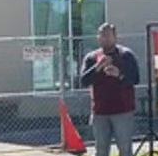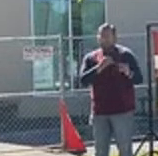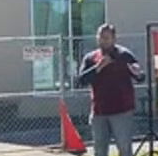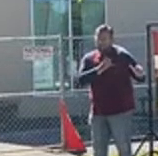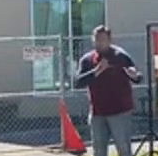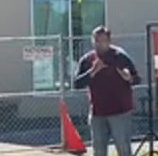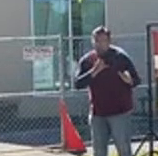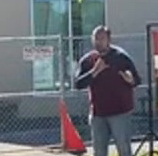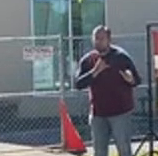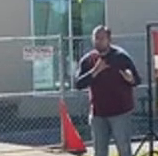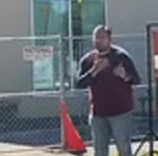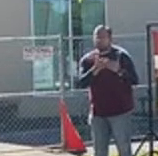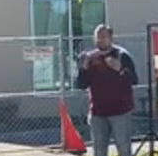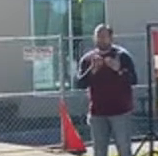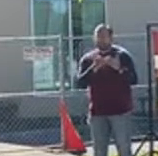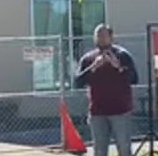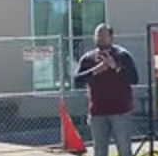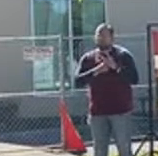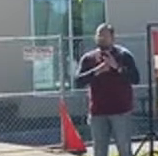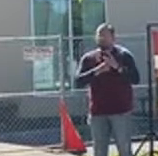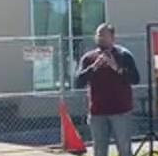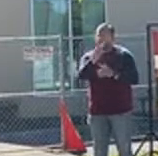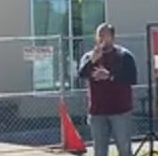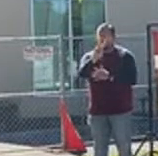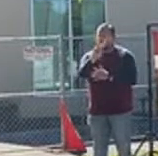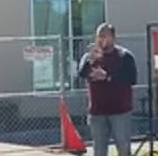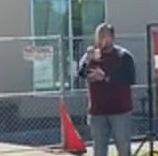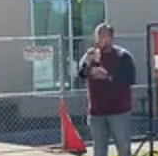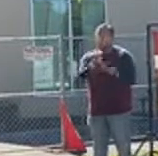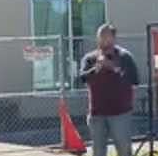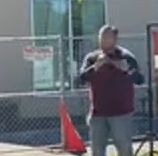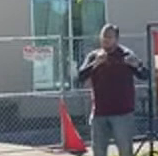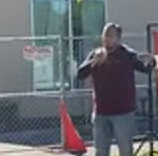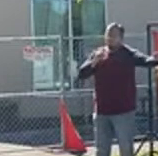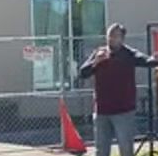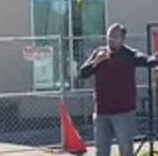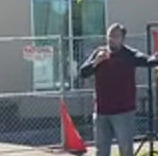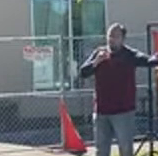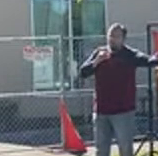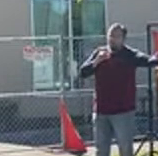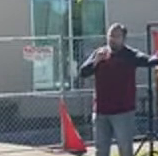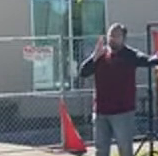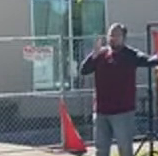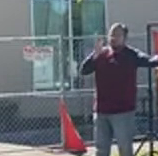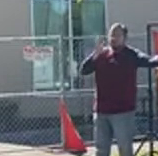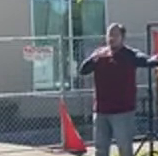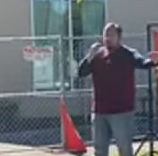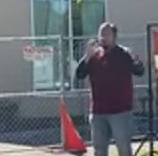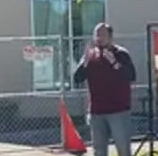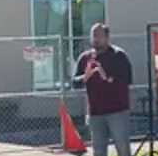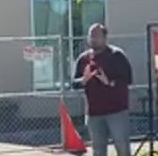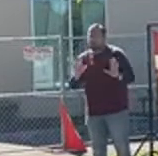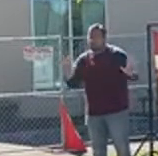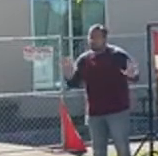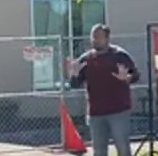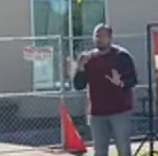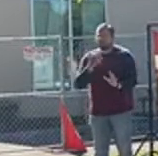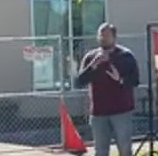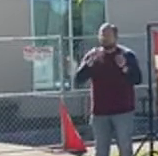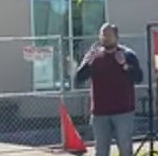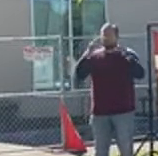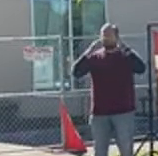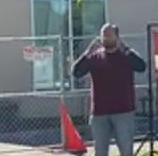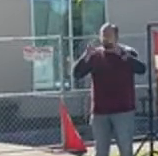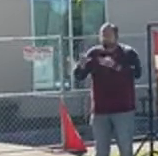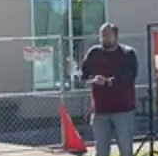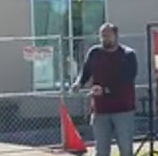before we started, and there is 6 feet distance. There's more than 6 feet distance between the speaker and the ASL interpreter, so we can take our masks off